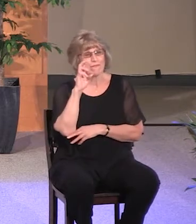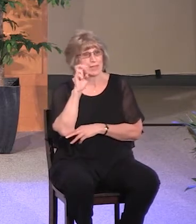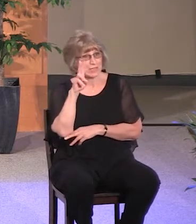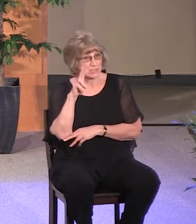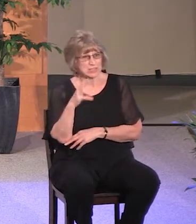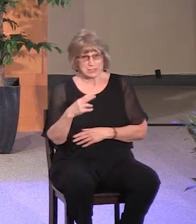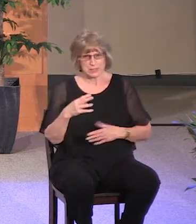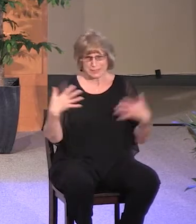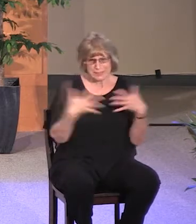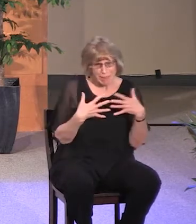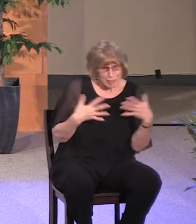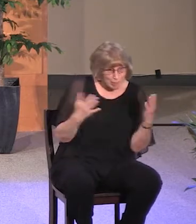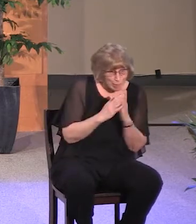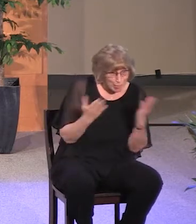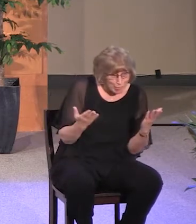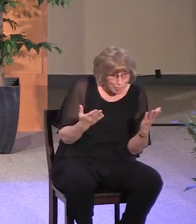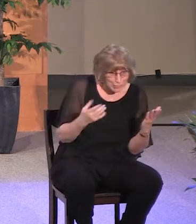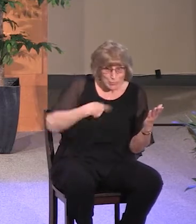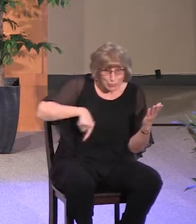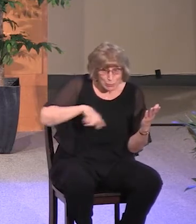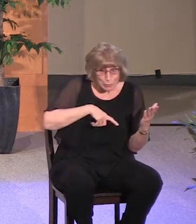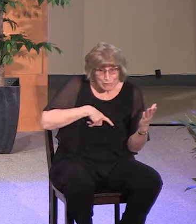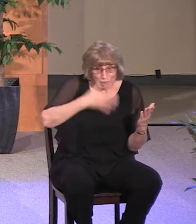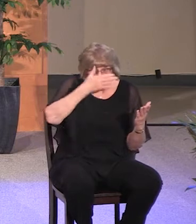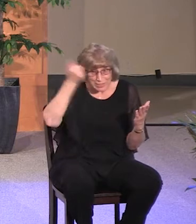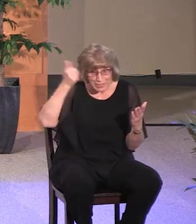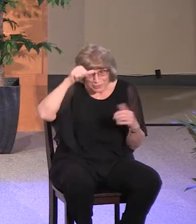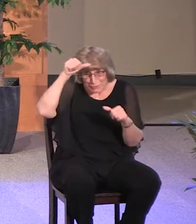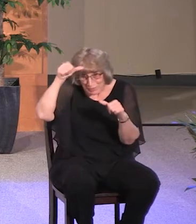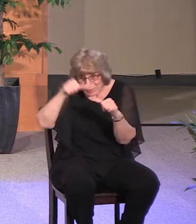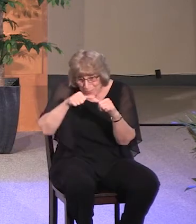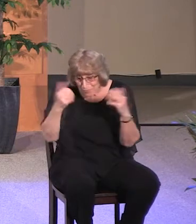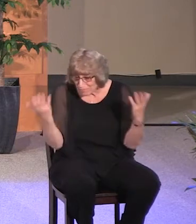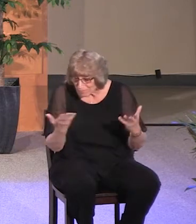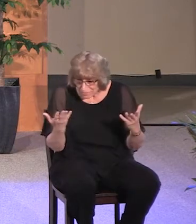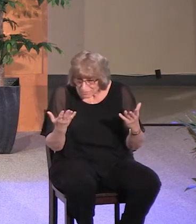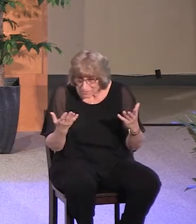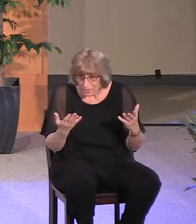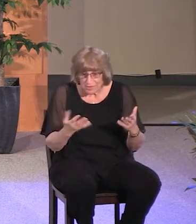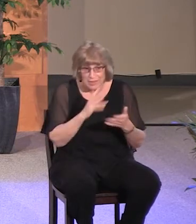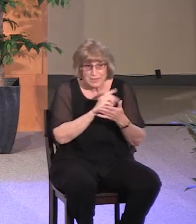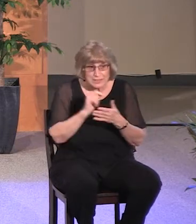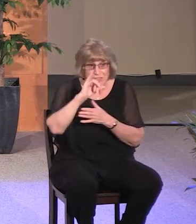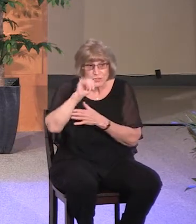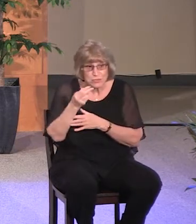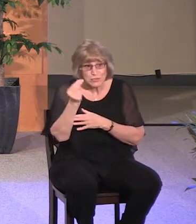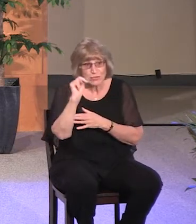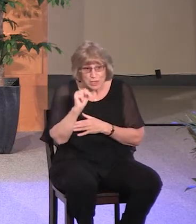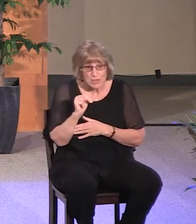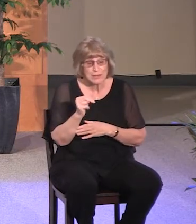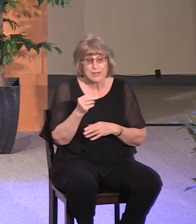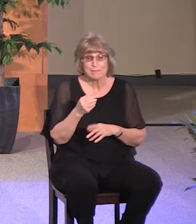that, no, we do forget, but what we fail to remember is that St. John was in